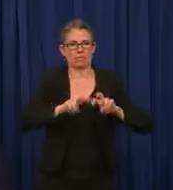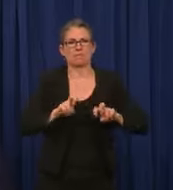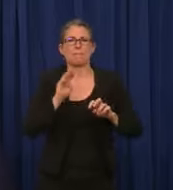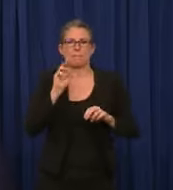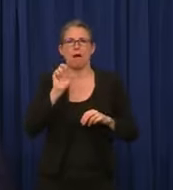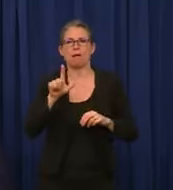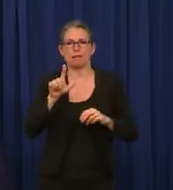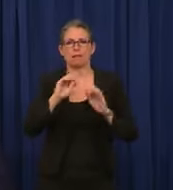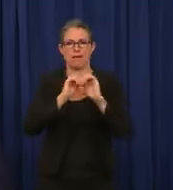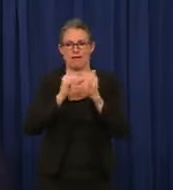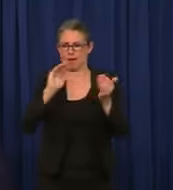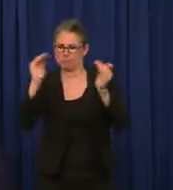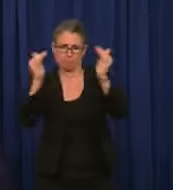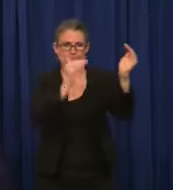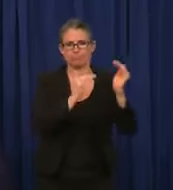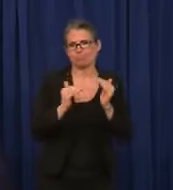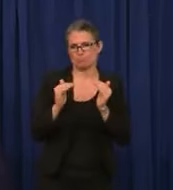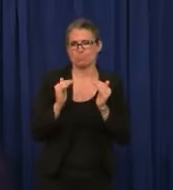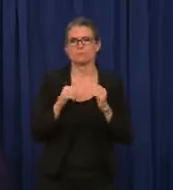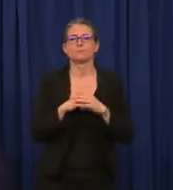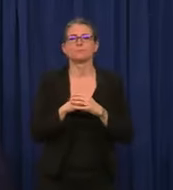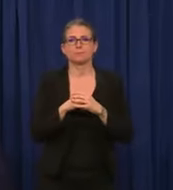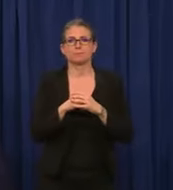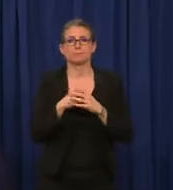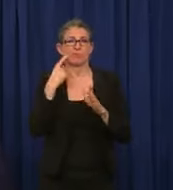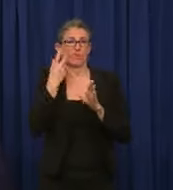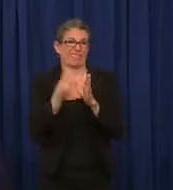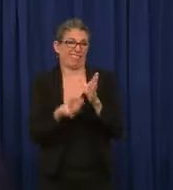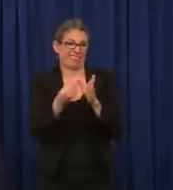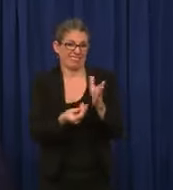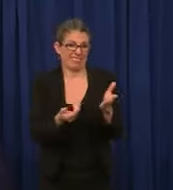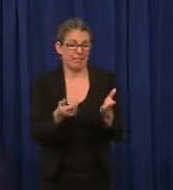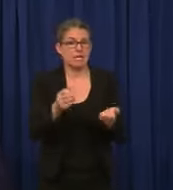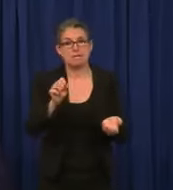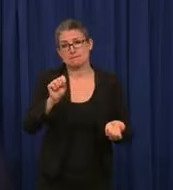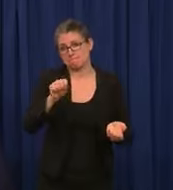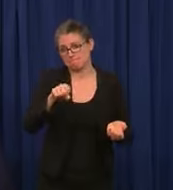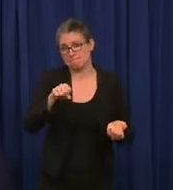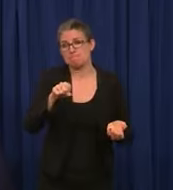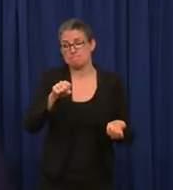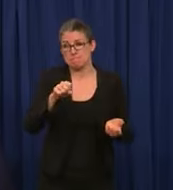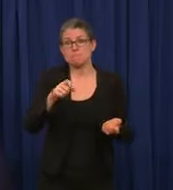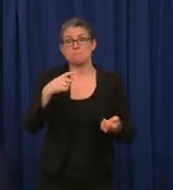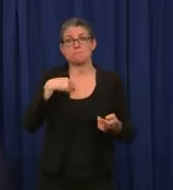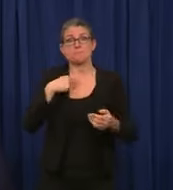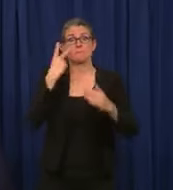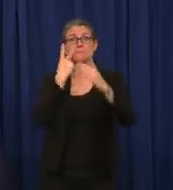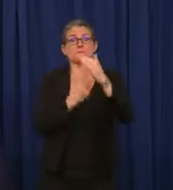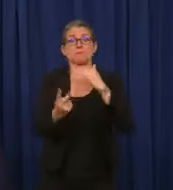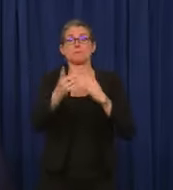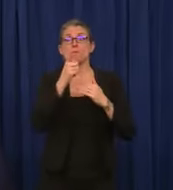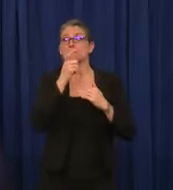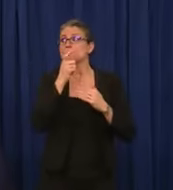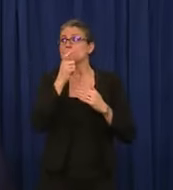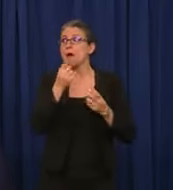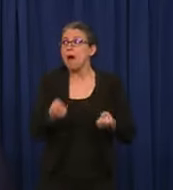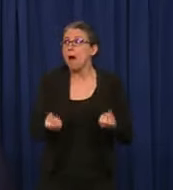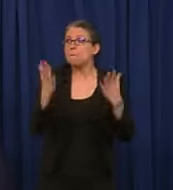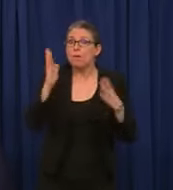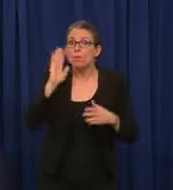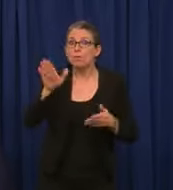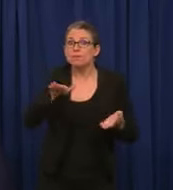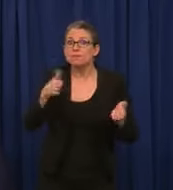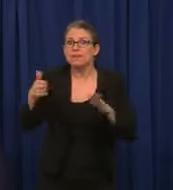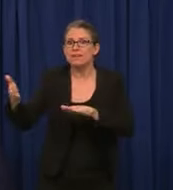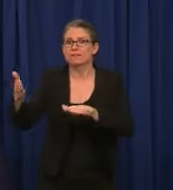say is that whatever the death toll may be, it will be far too high for all of us to